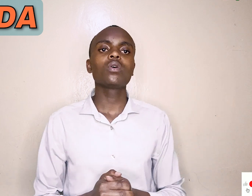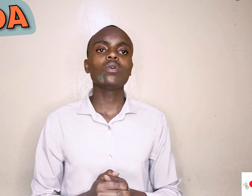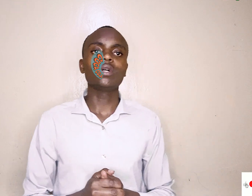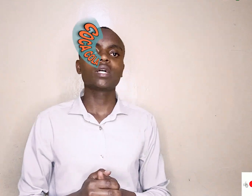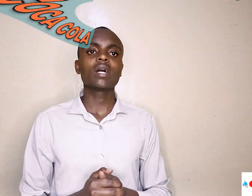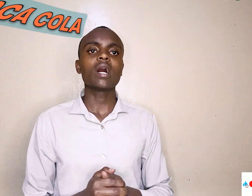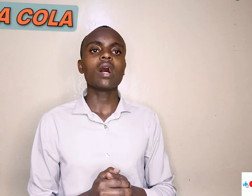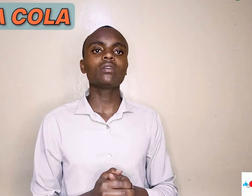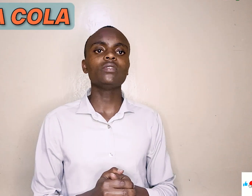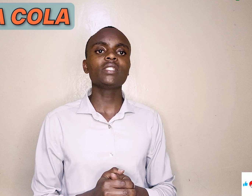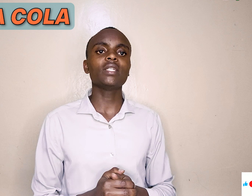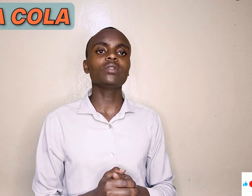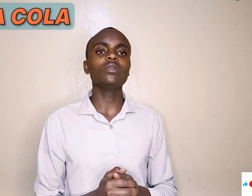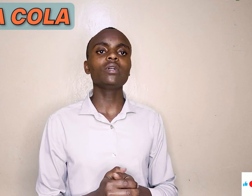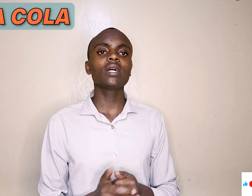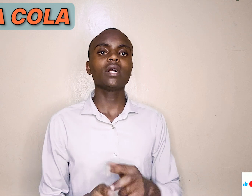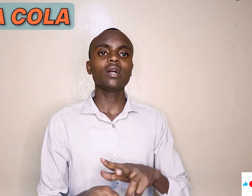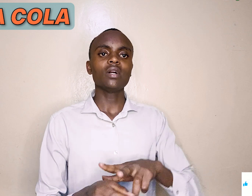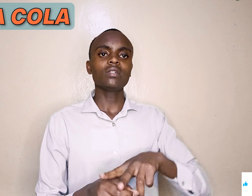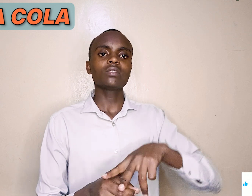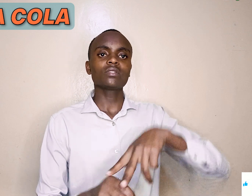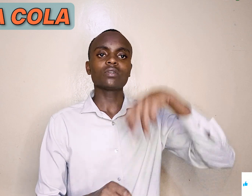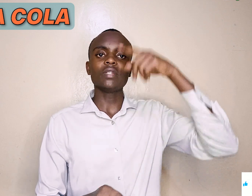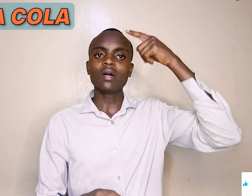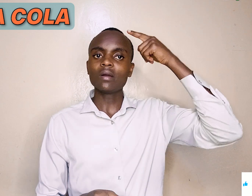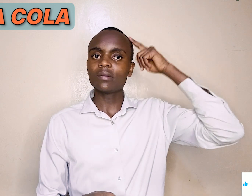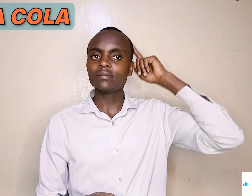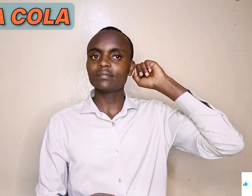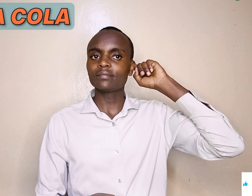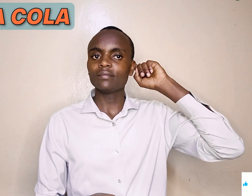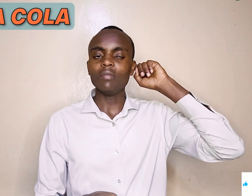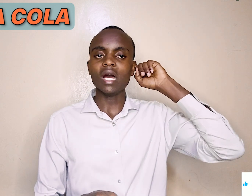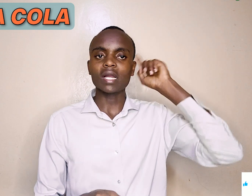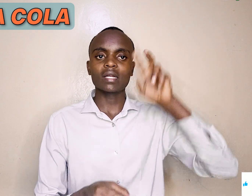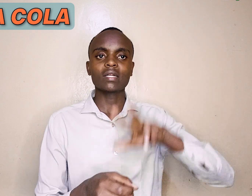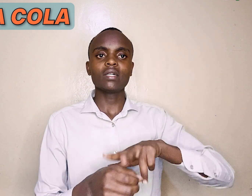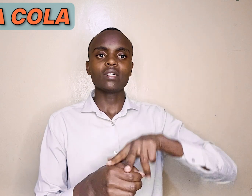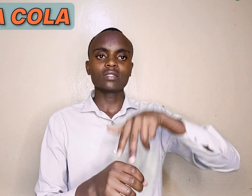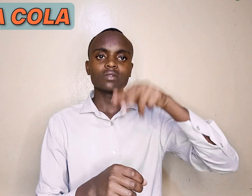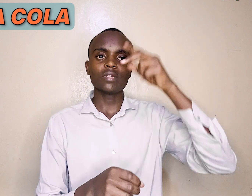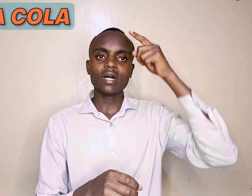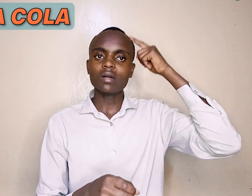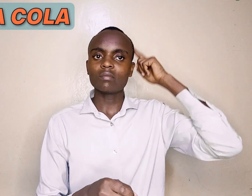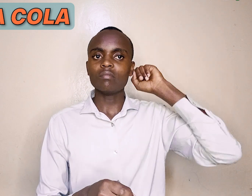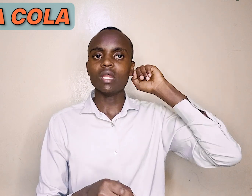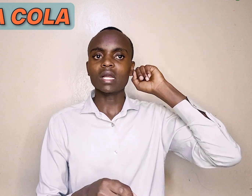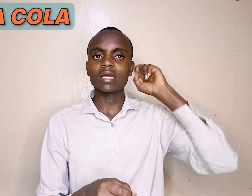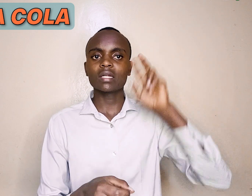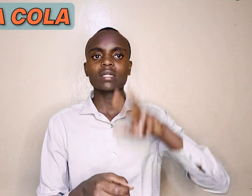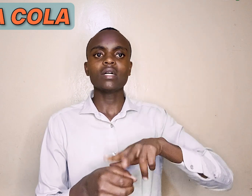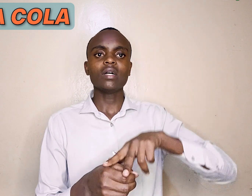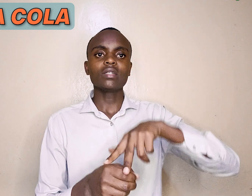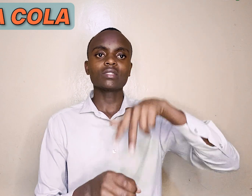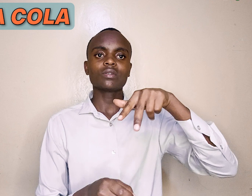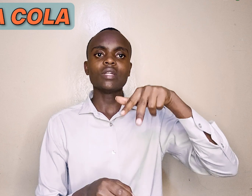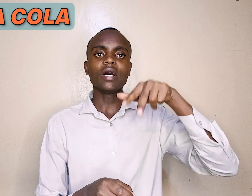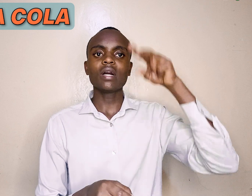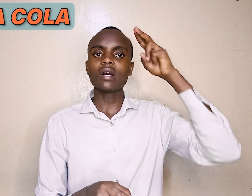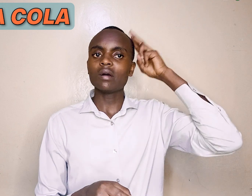Coke. How do you send Coke? Soda. Black. Soda. Black. Soda.